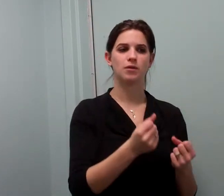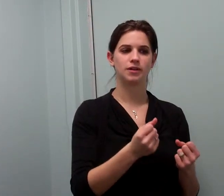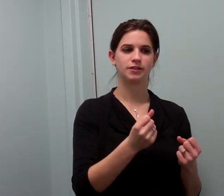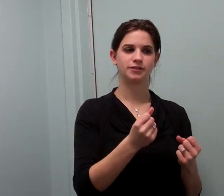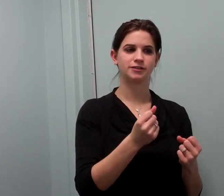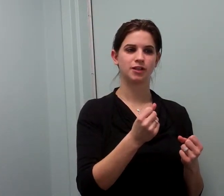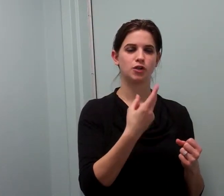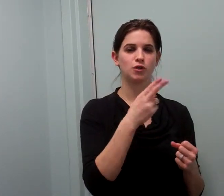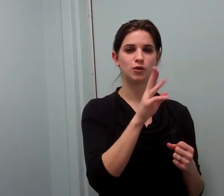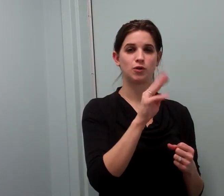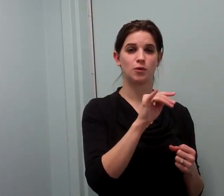And we'll look at that a little more in a bit.